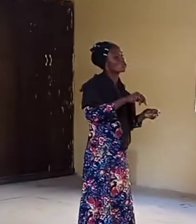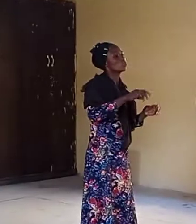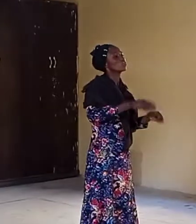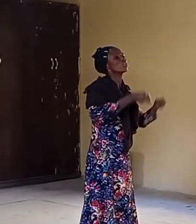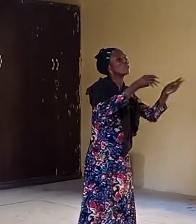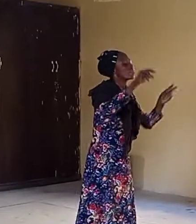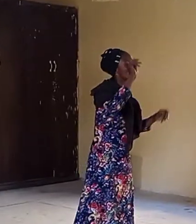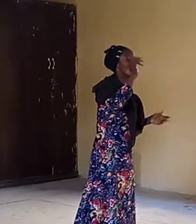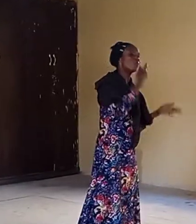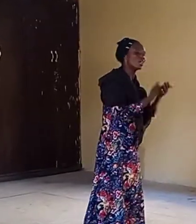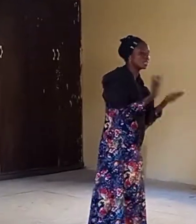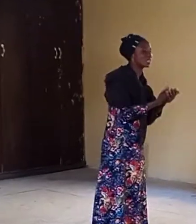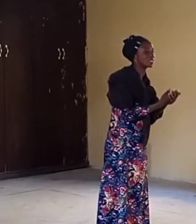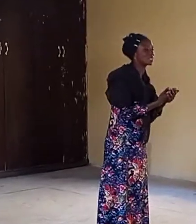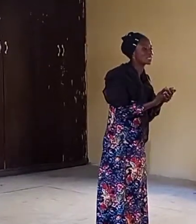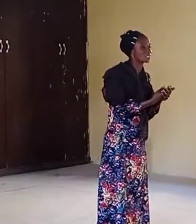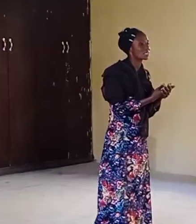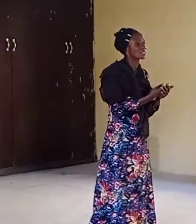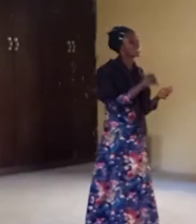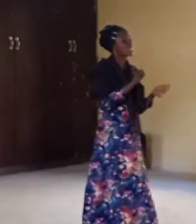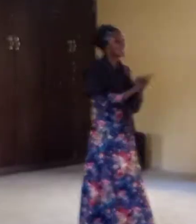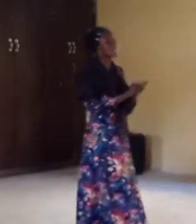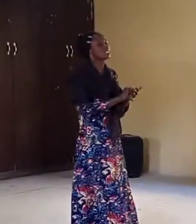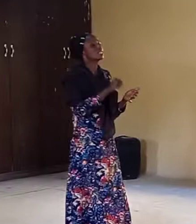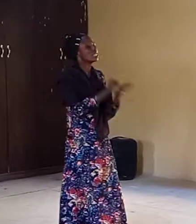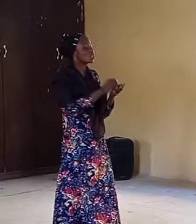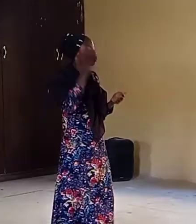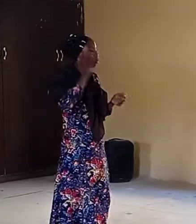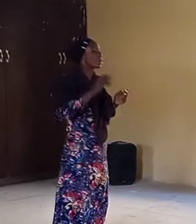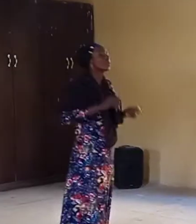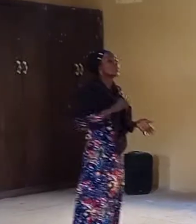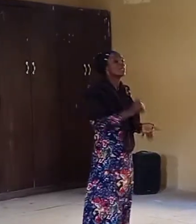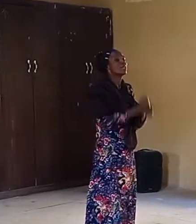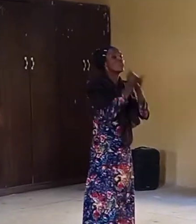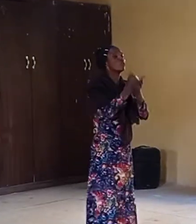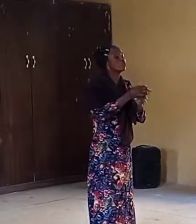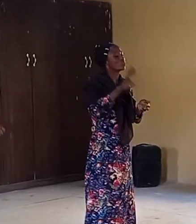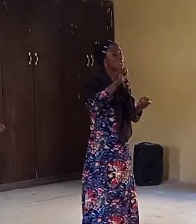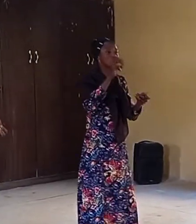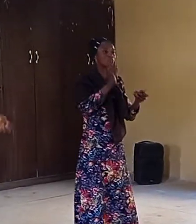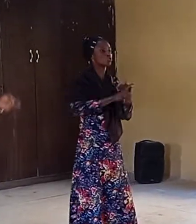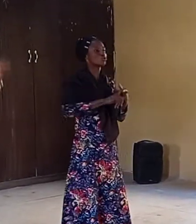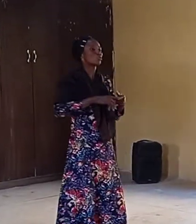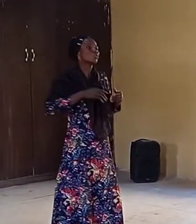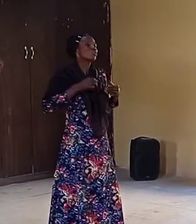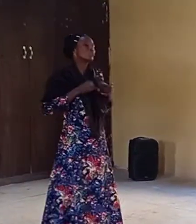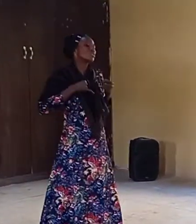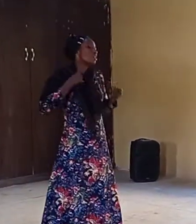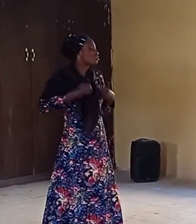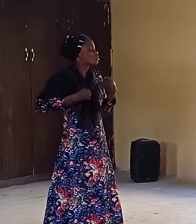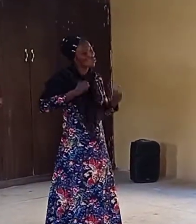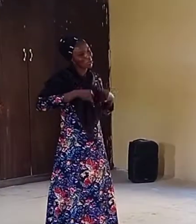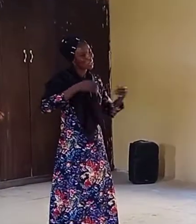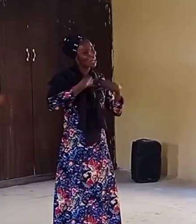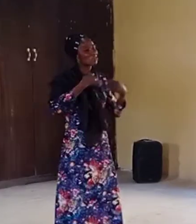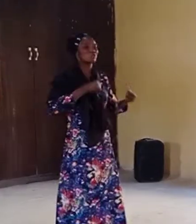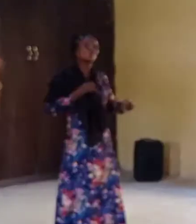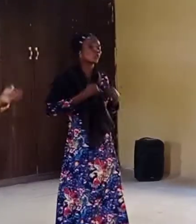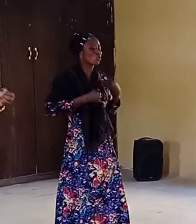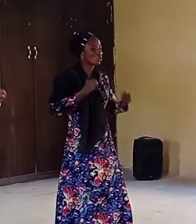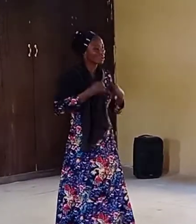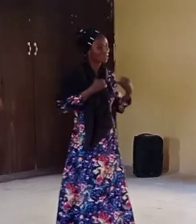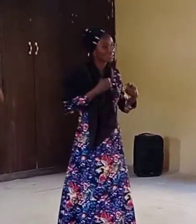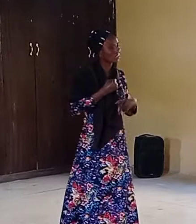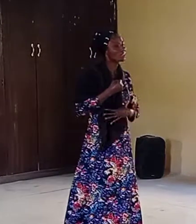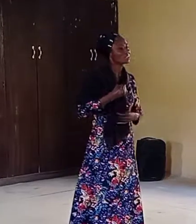here we find ourselves, as we try to celebrate today, International Day of Education, it's very, very important for